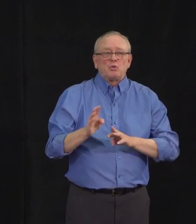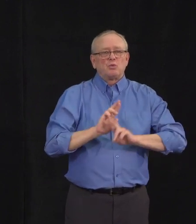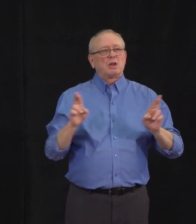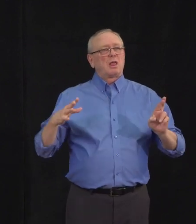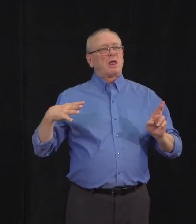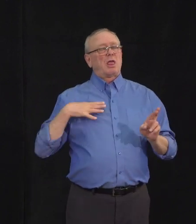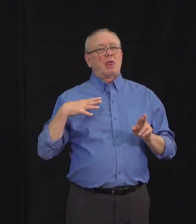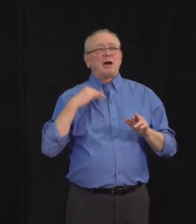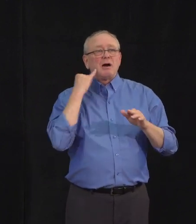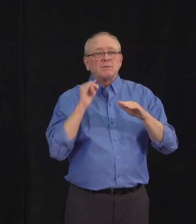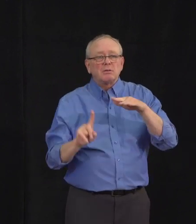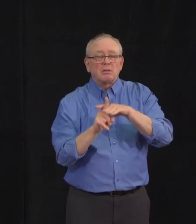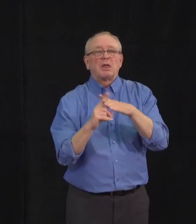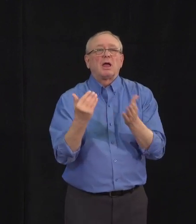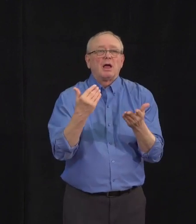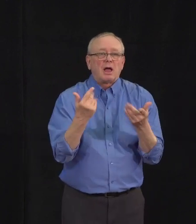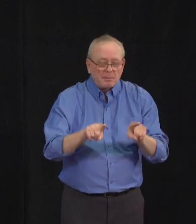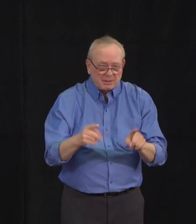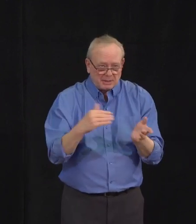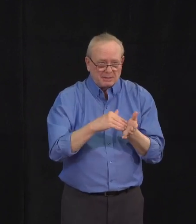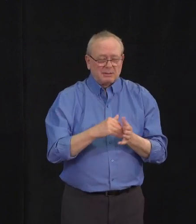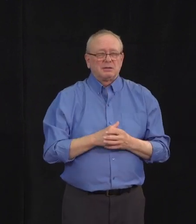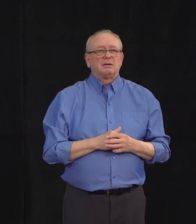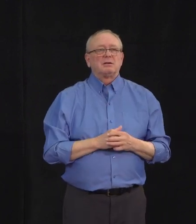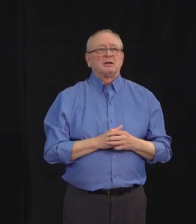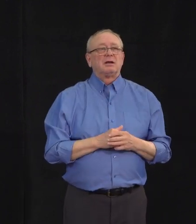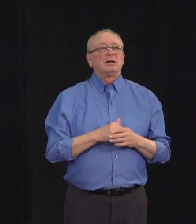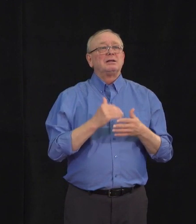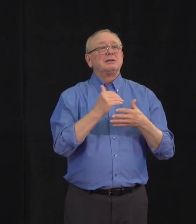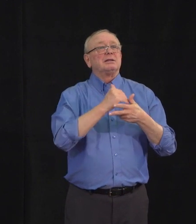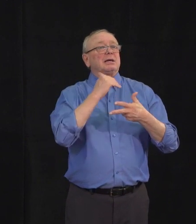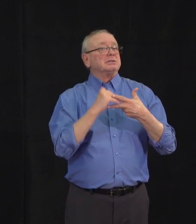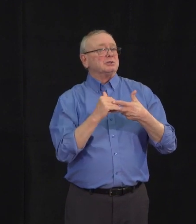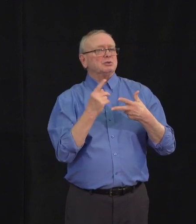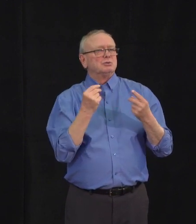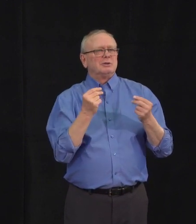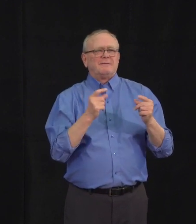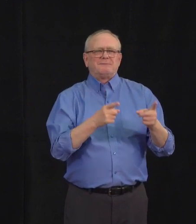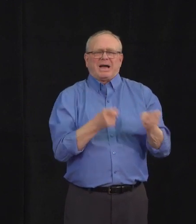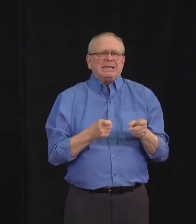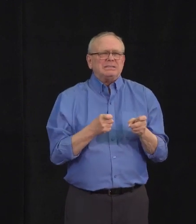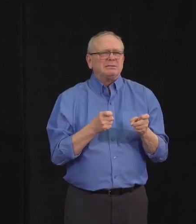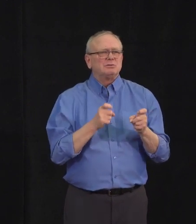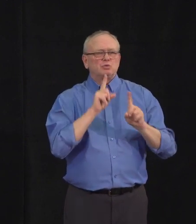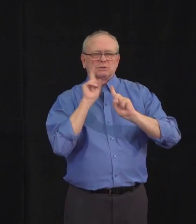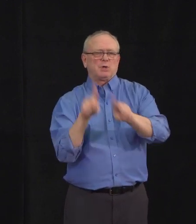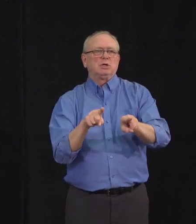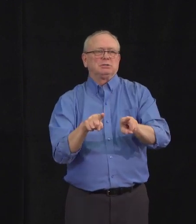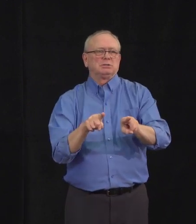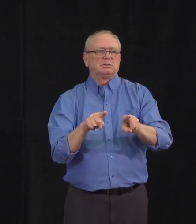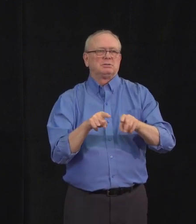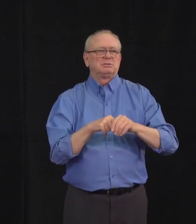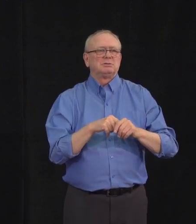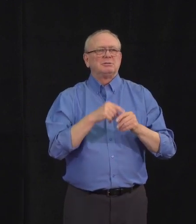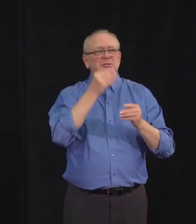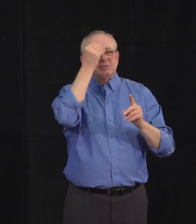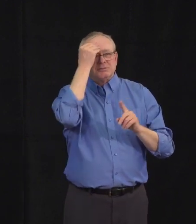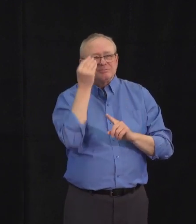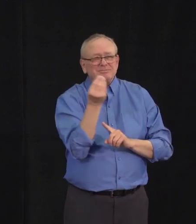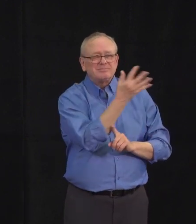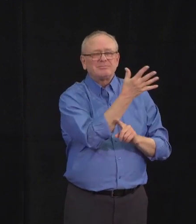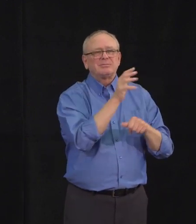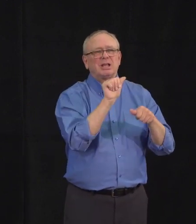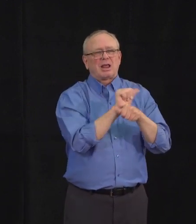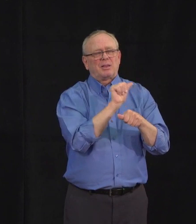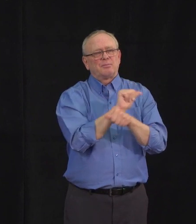The second element is rapid response and timely notification of Alberta Health Services public health. This occurs